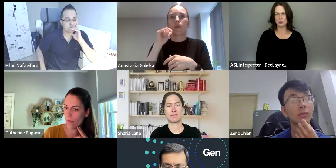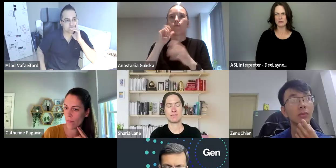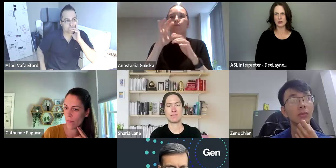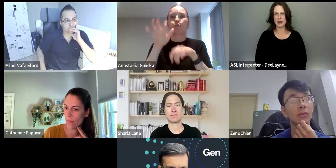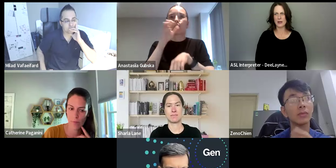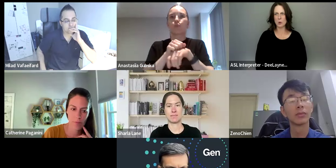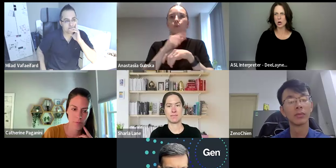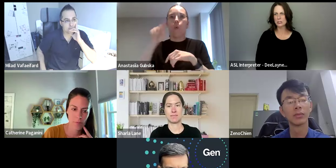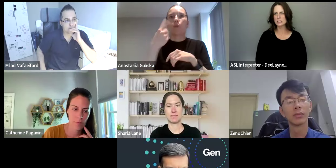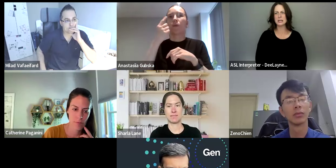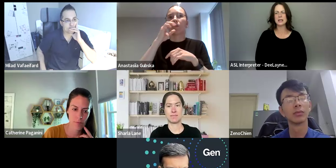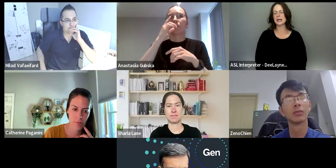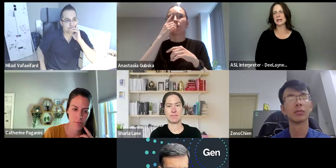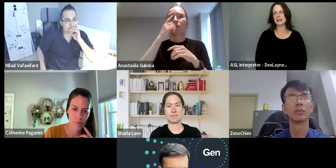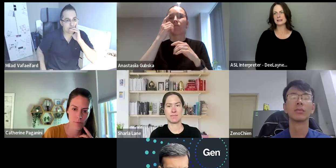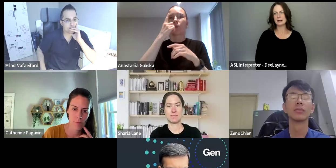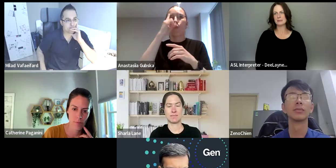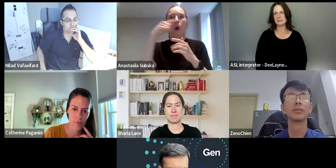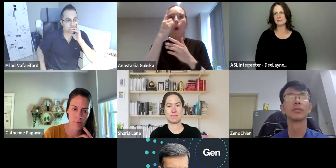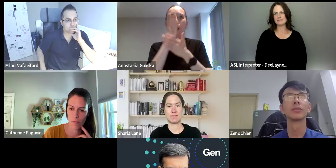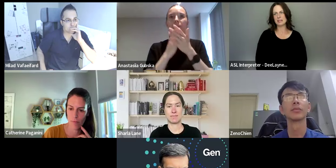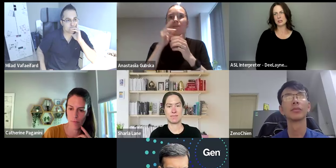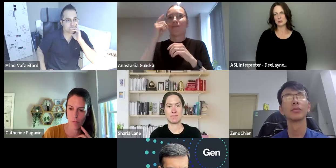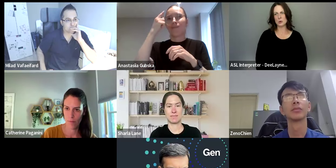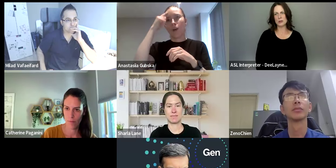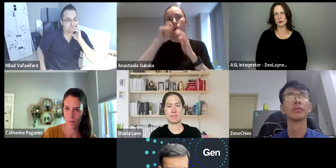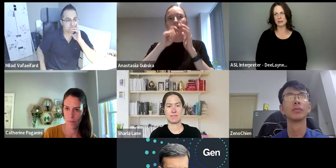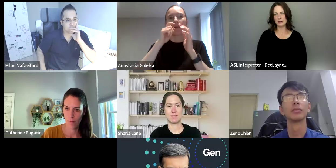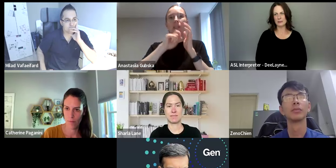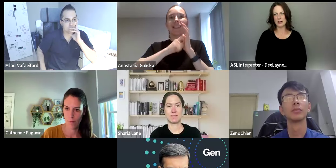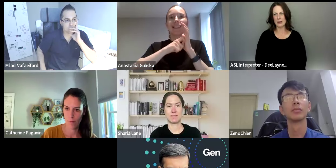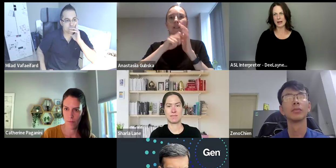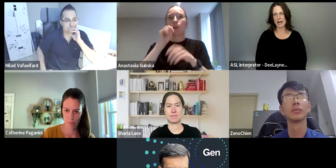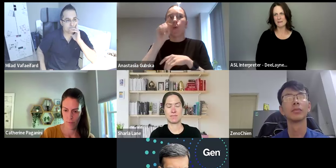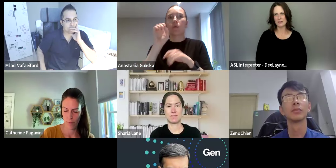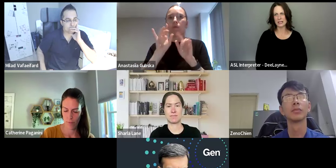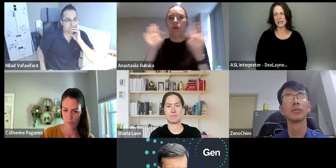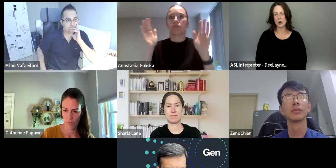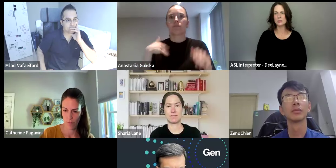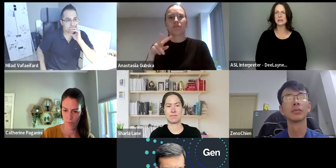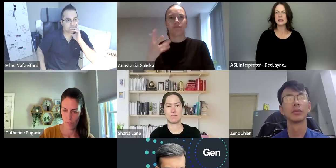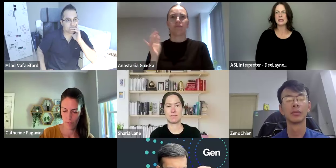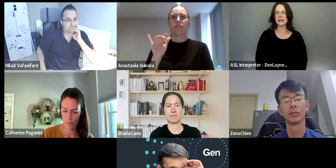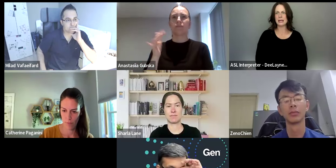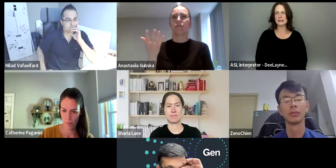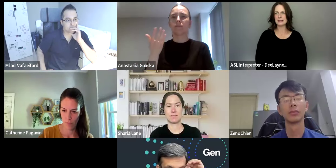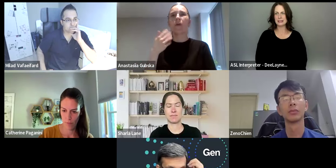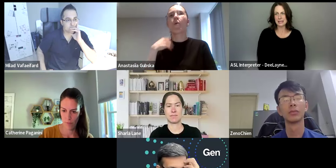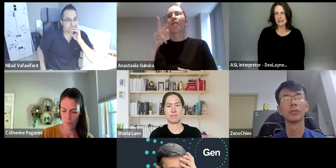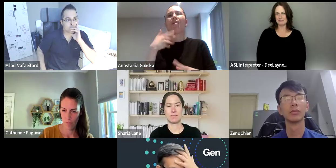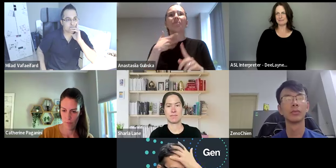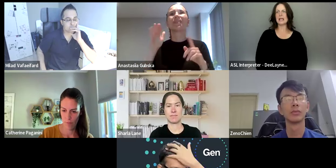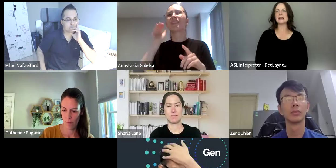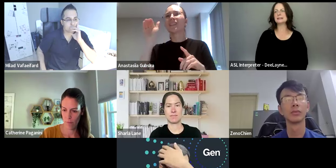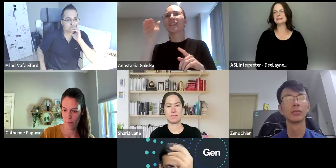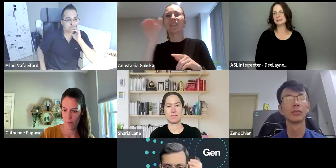the interpreter and figure out how that works. And then you're told they're only there for an hour and a half for the keynote, and that's